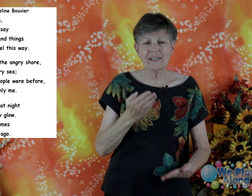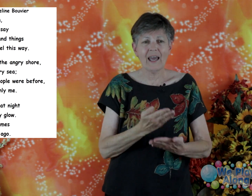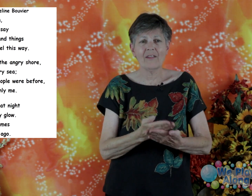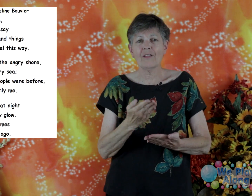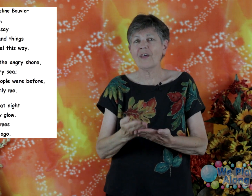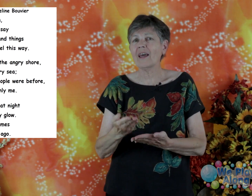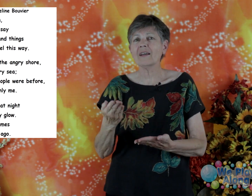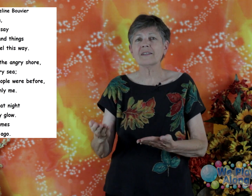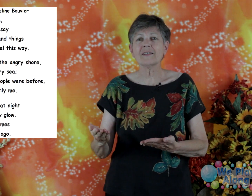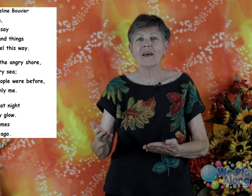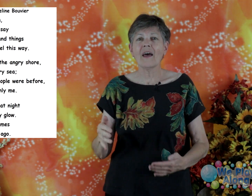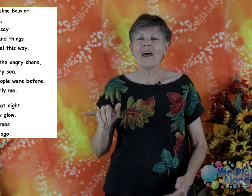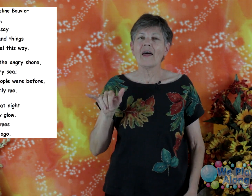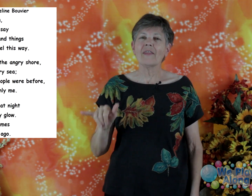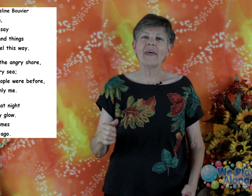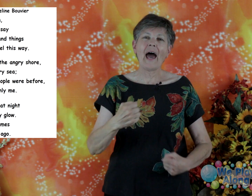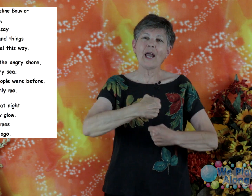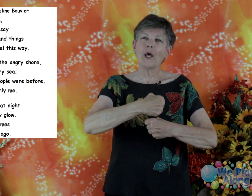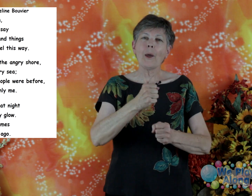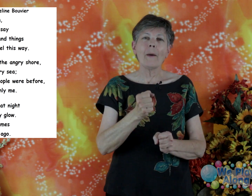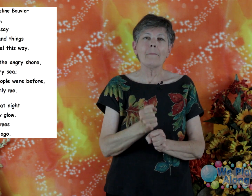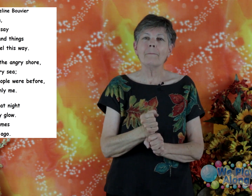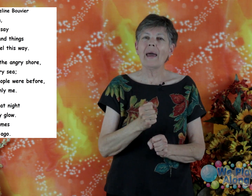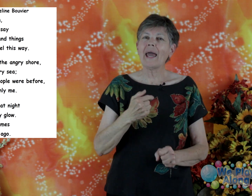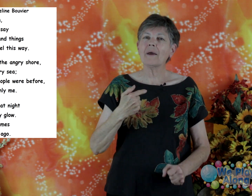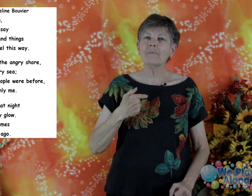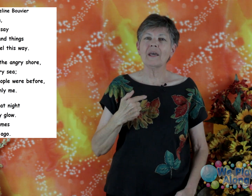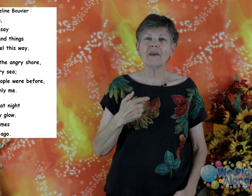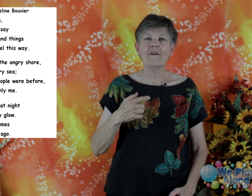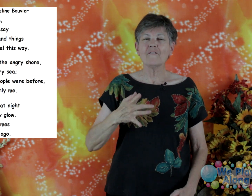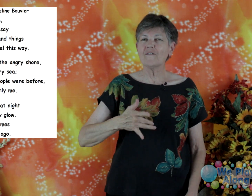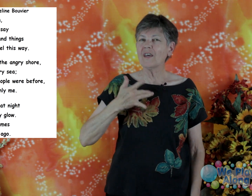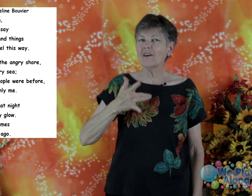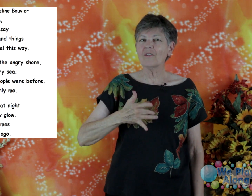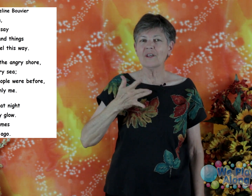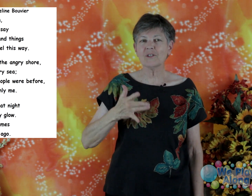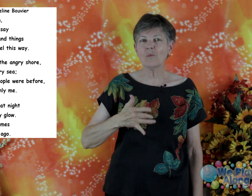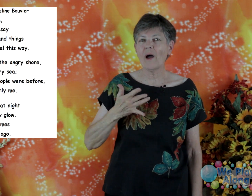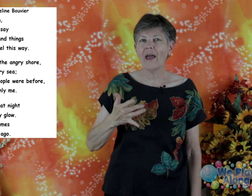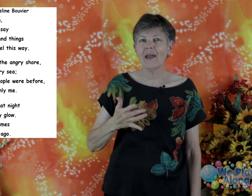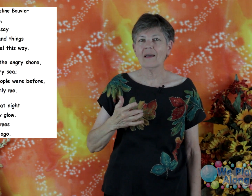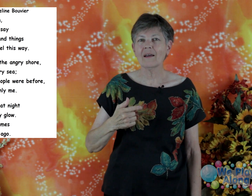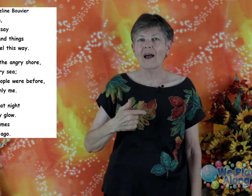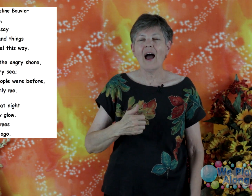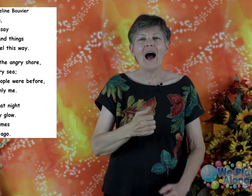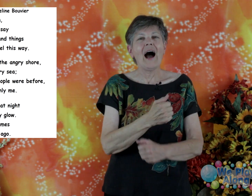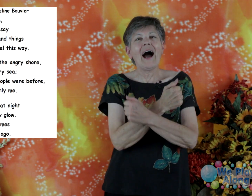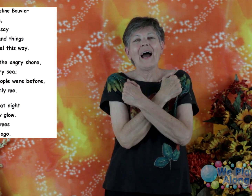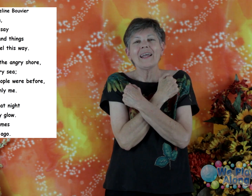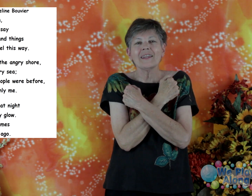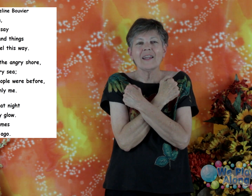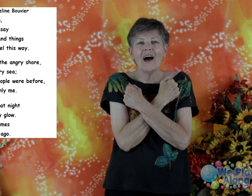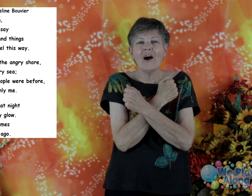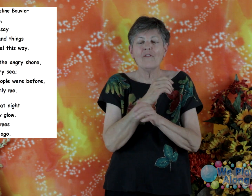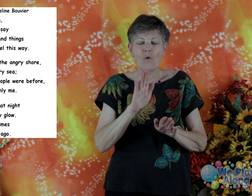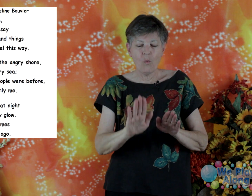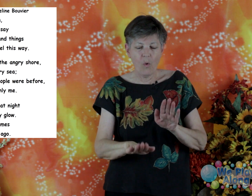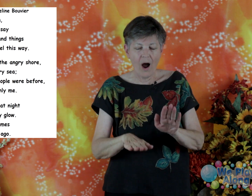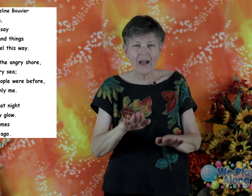and things that make me feel this way. I love